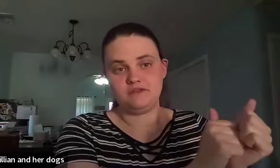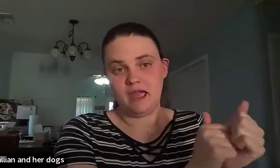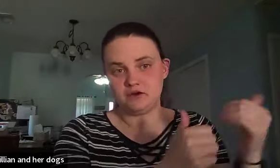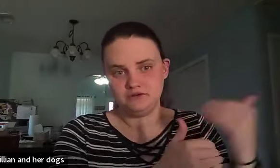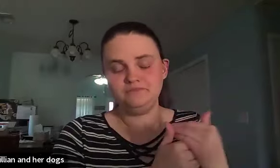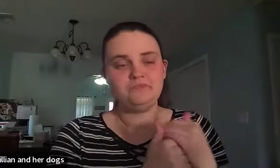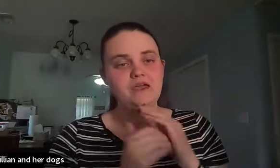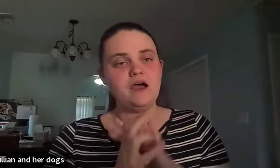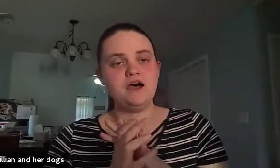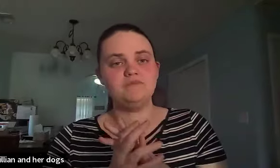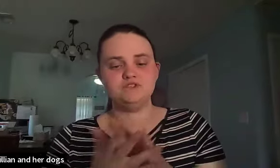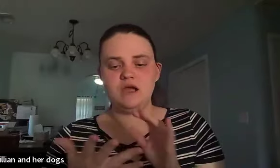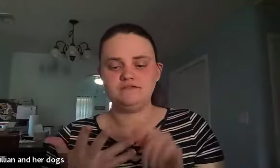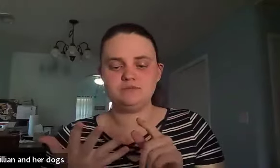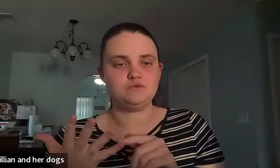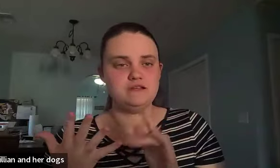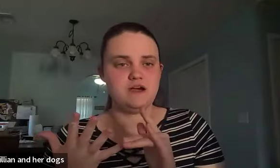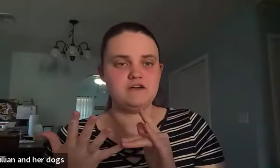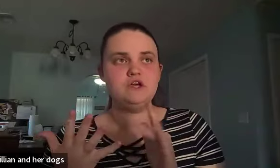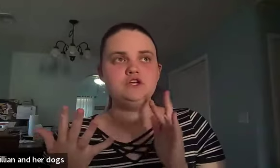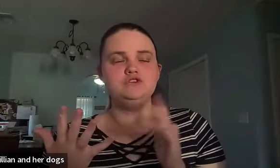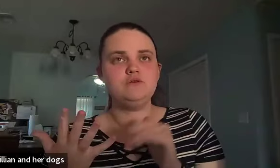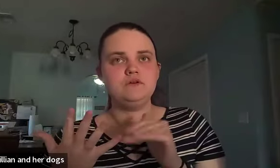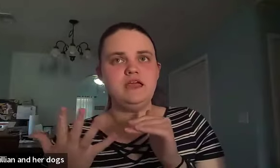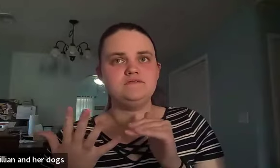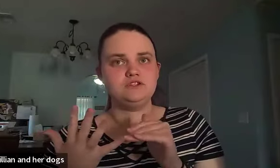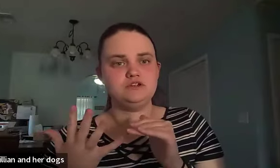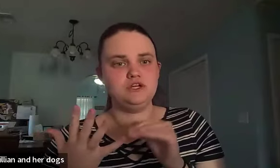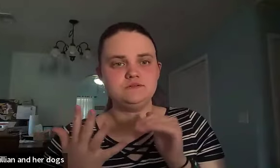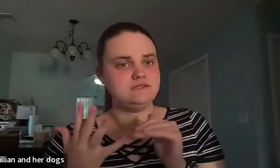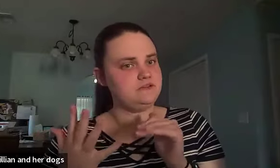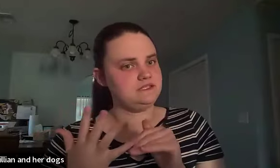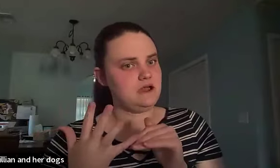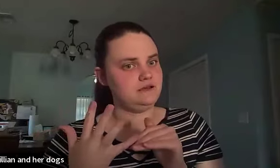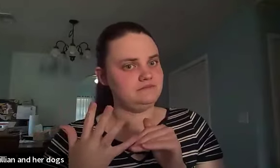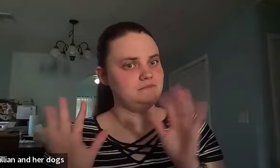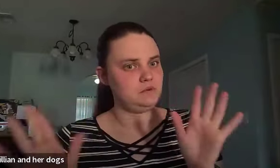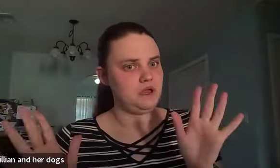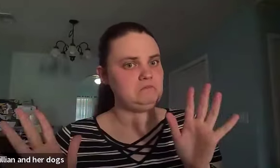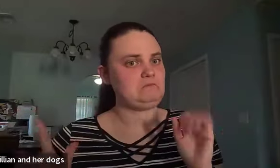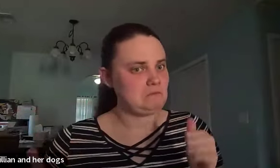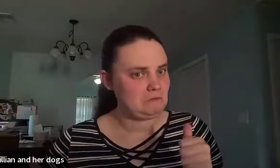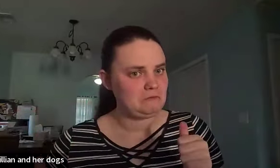of the pattern. So after about 25, you don't really have to learn a new specific sign, okay?